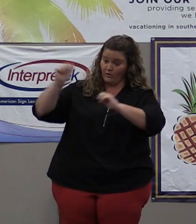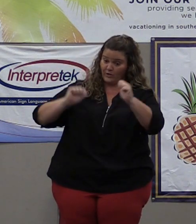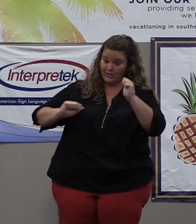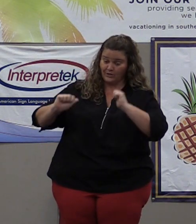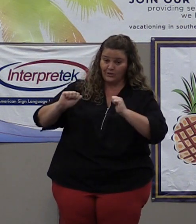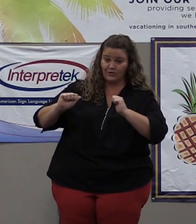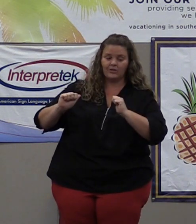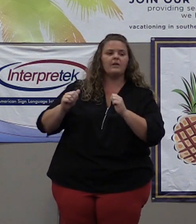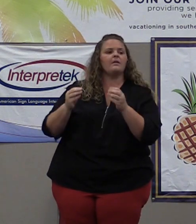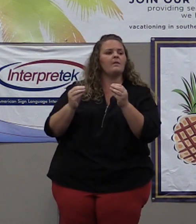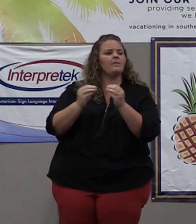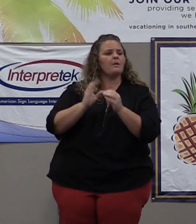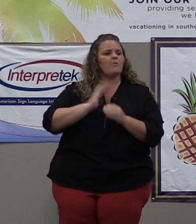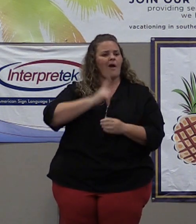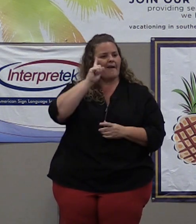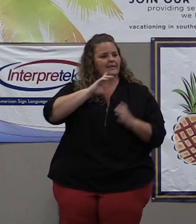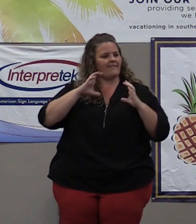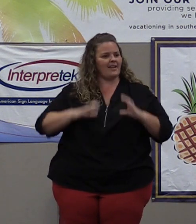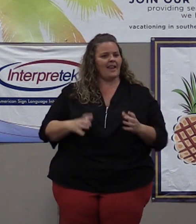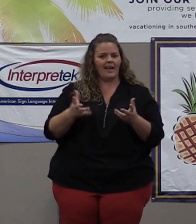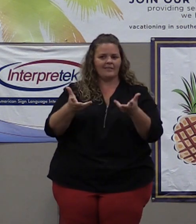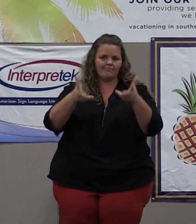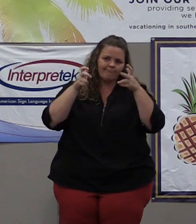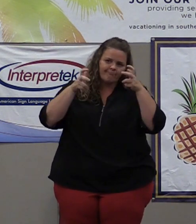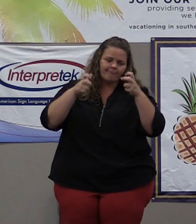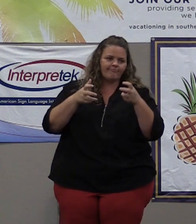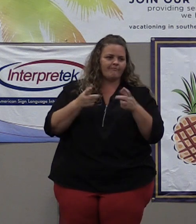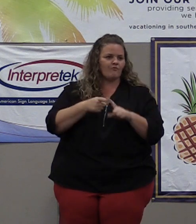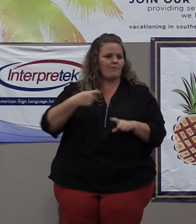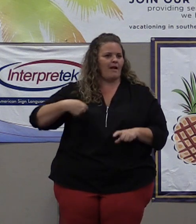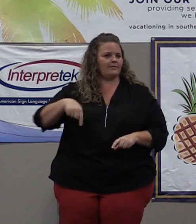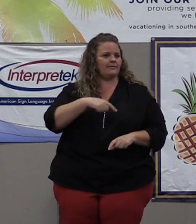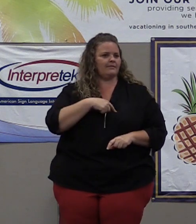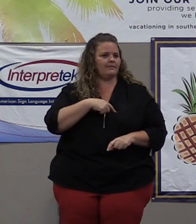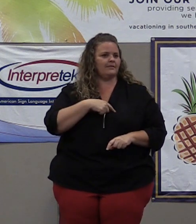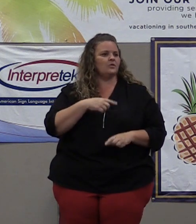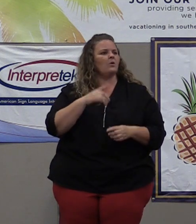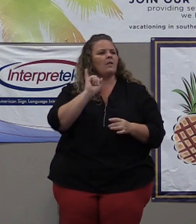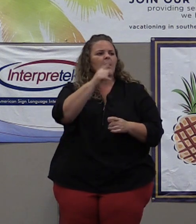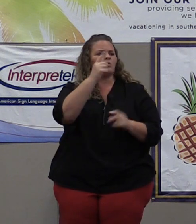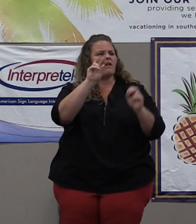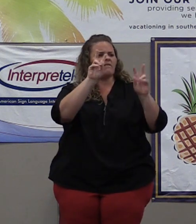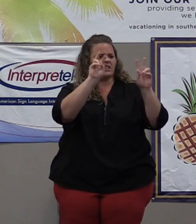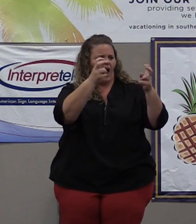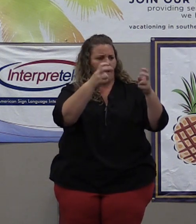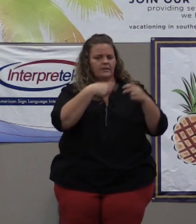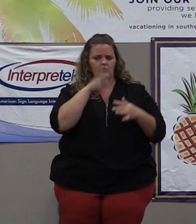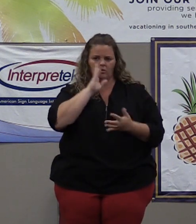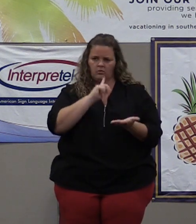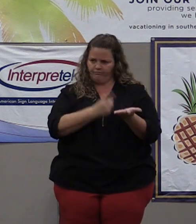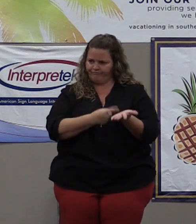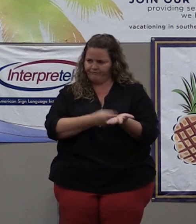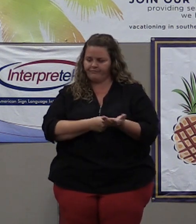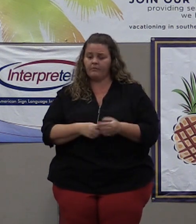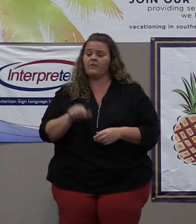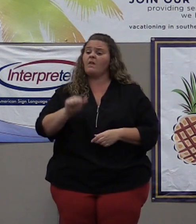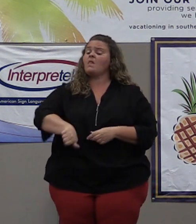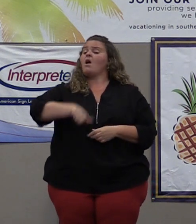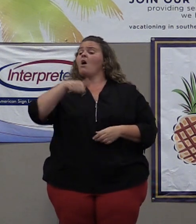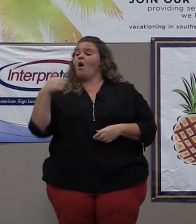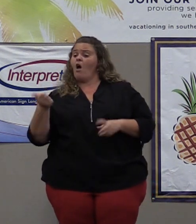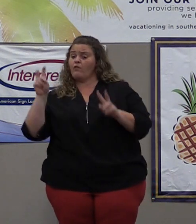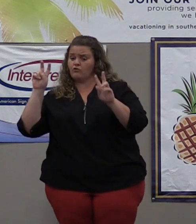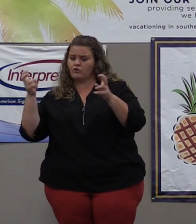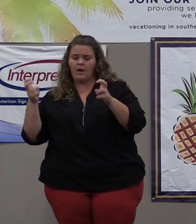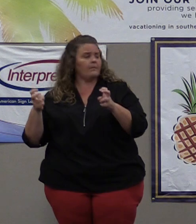ourselves, the more our deaf clients get out of us. And so that's one of the topics that we're going to be looking at. The other topic